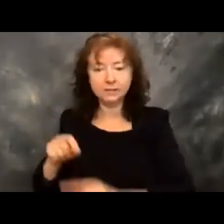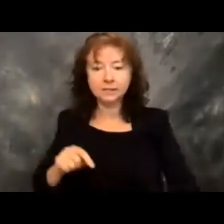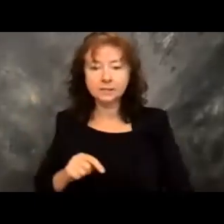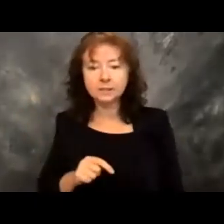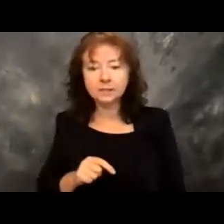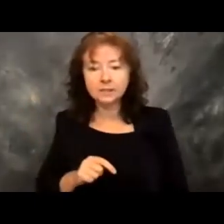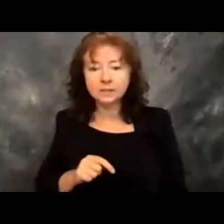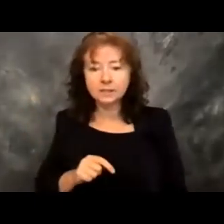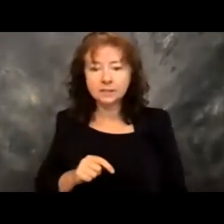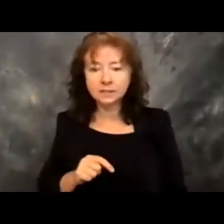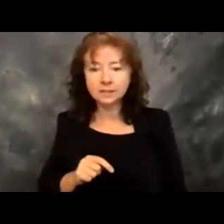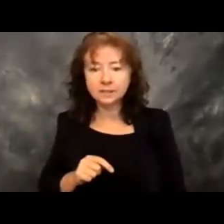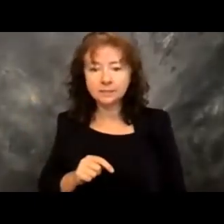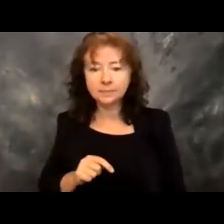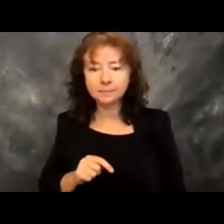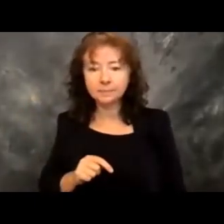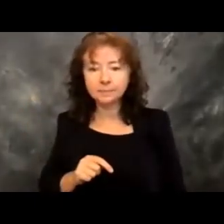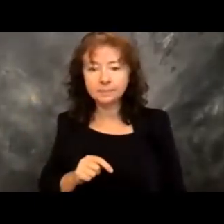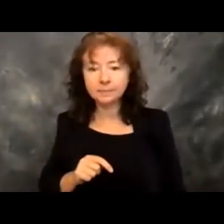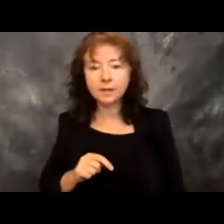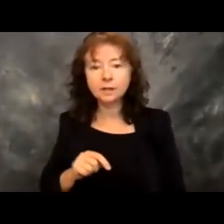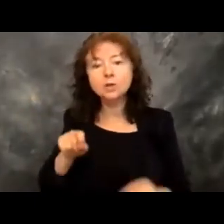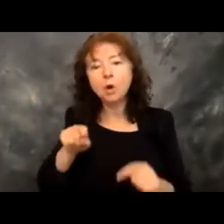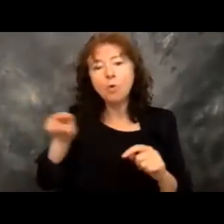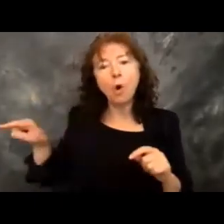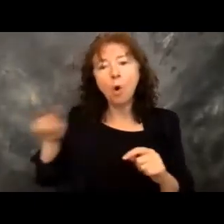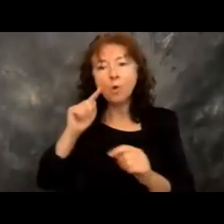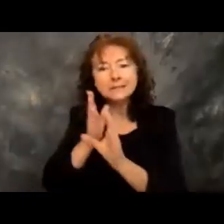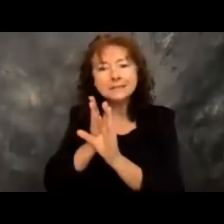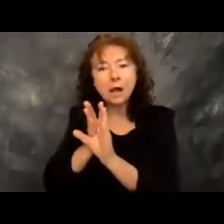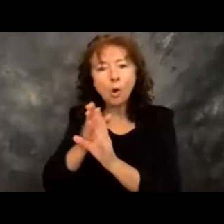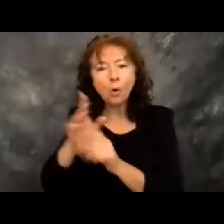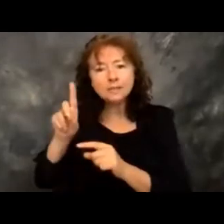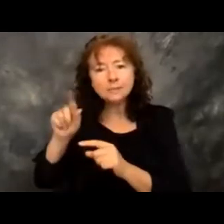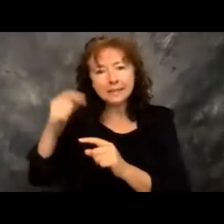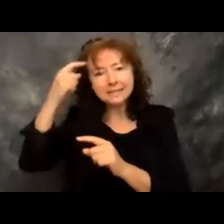also persons with intellectual and psychosocial.